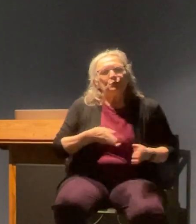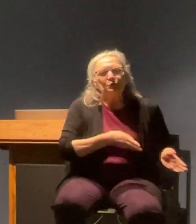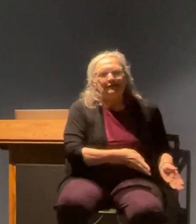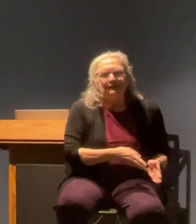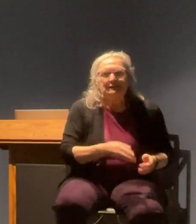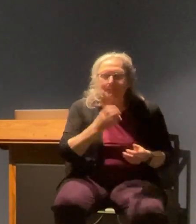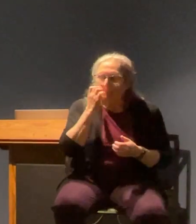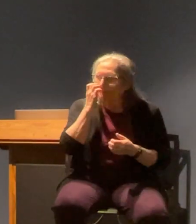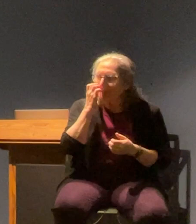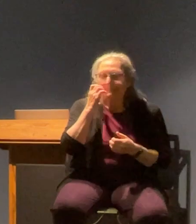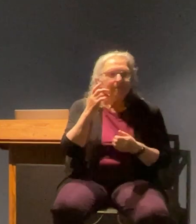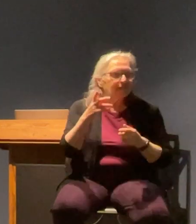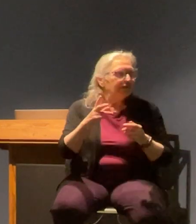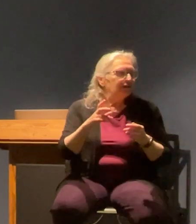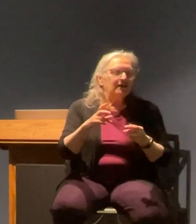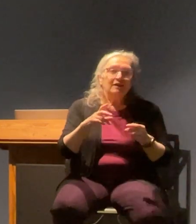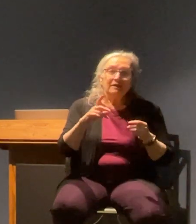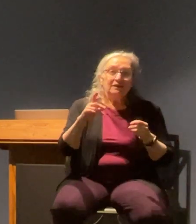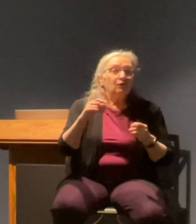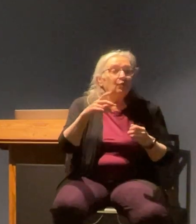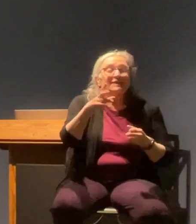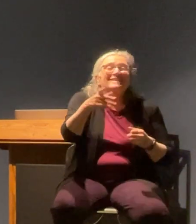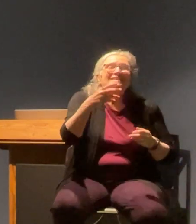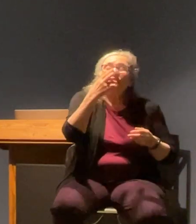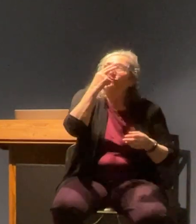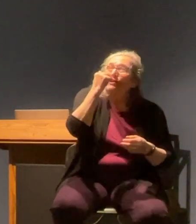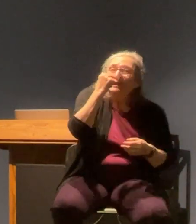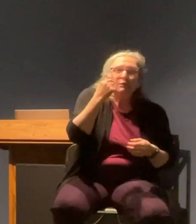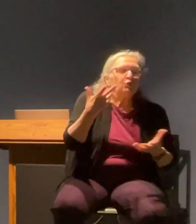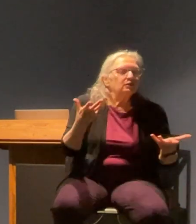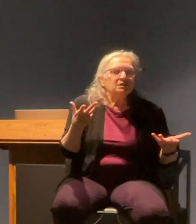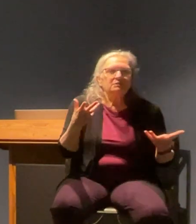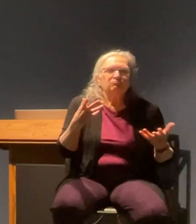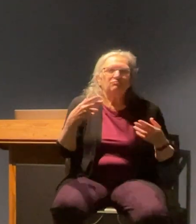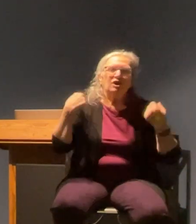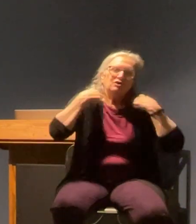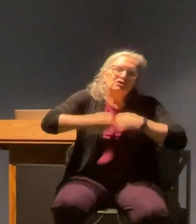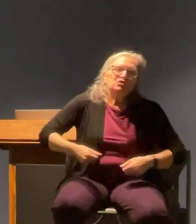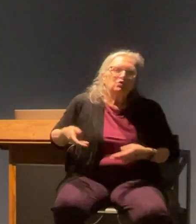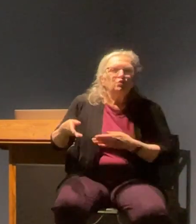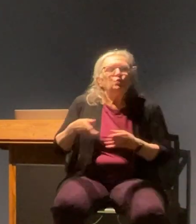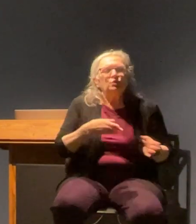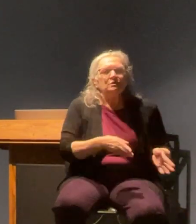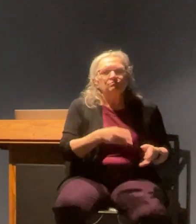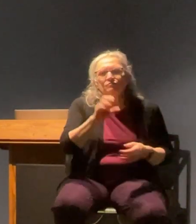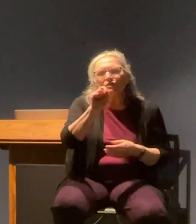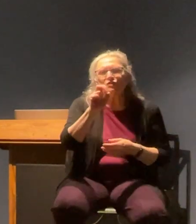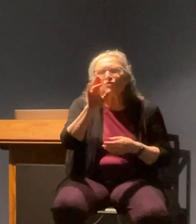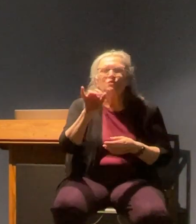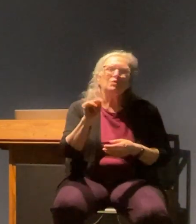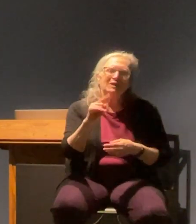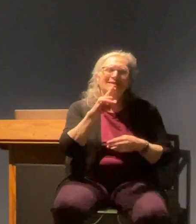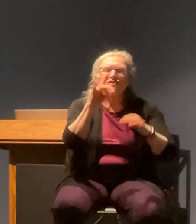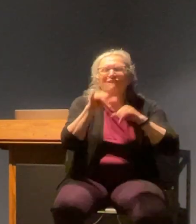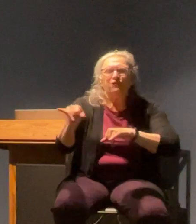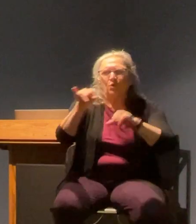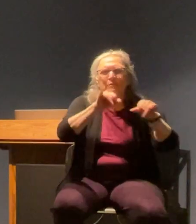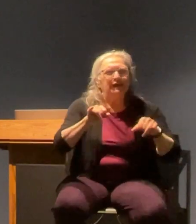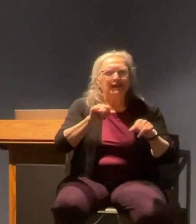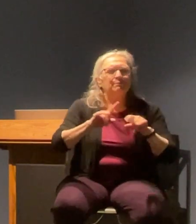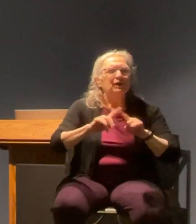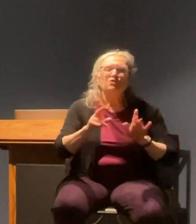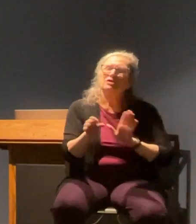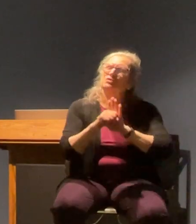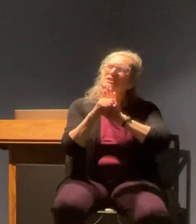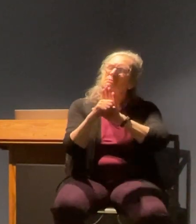talked about this. It's a conformity, right, piece, but it's also symbolic because one of our youth recently used his prior 2-piece suit